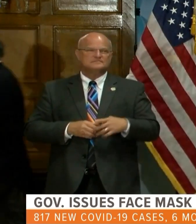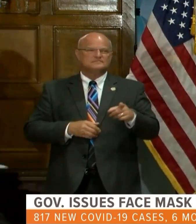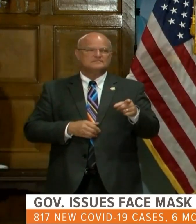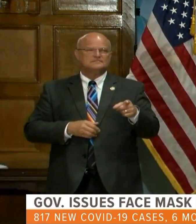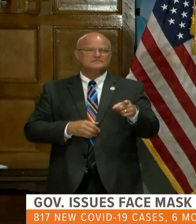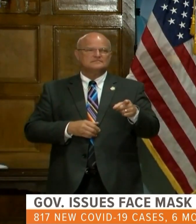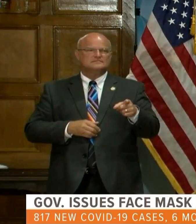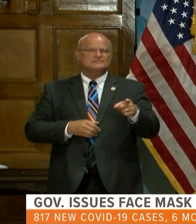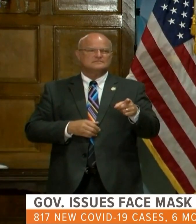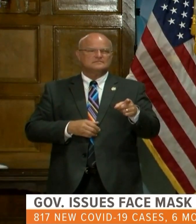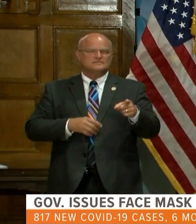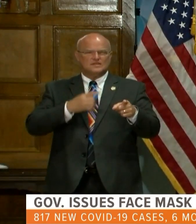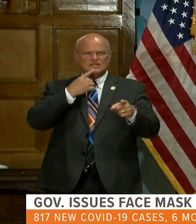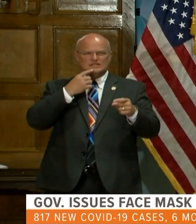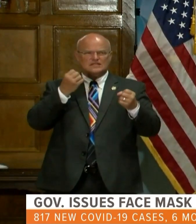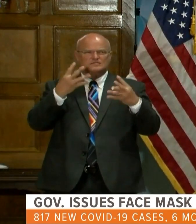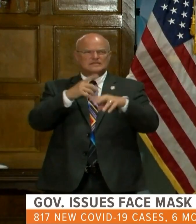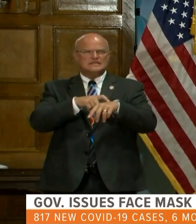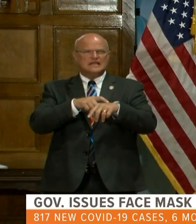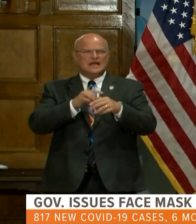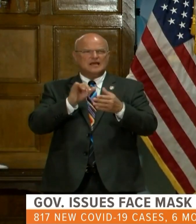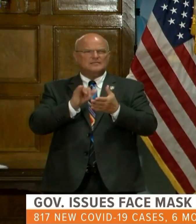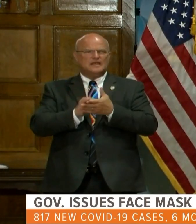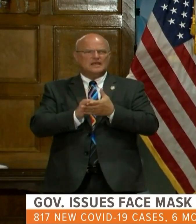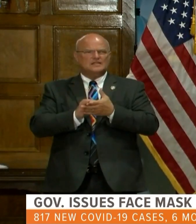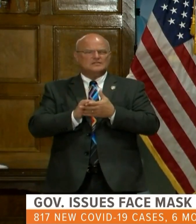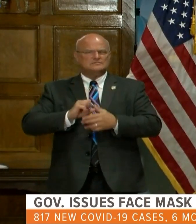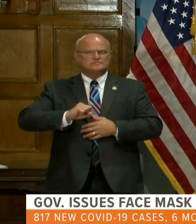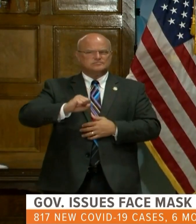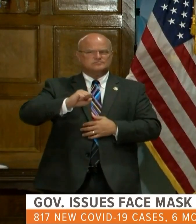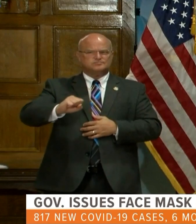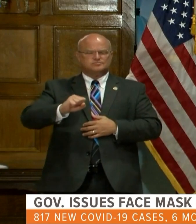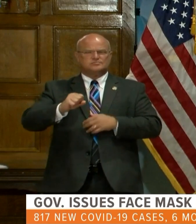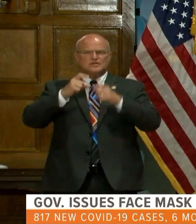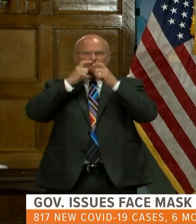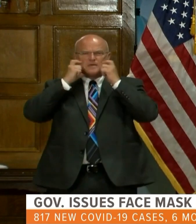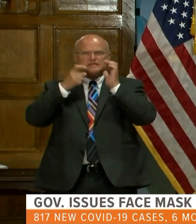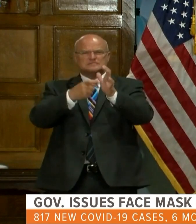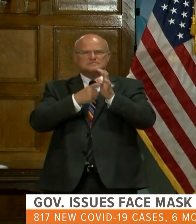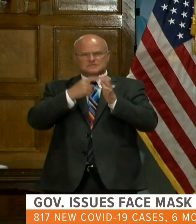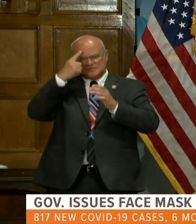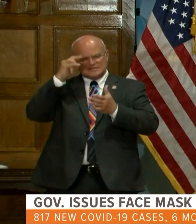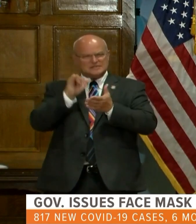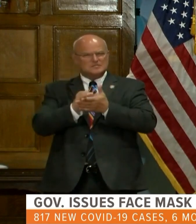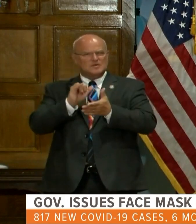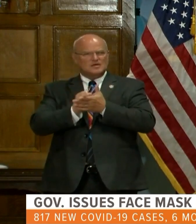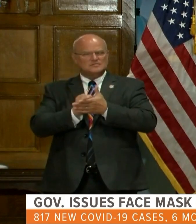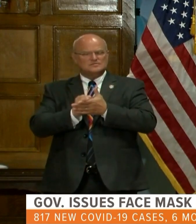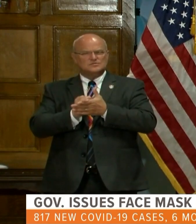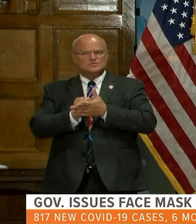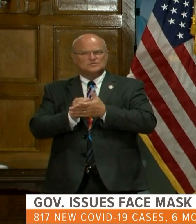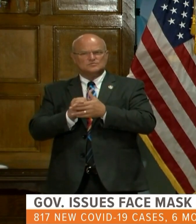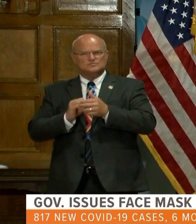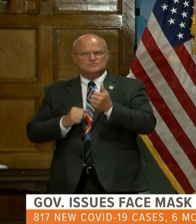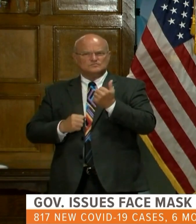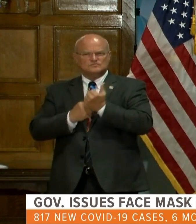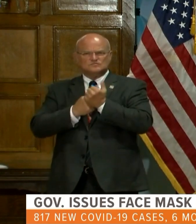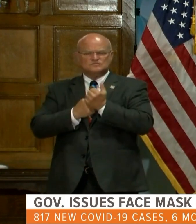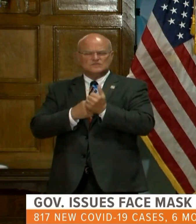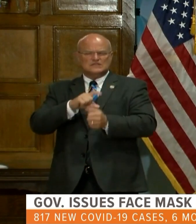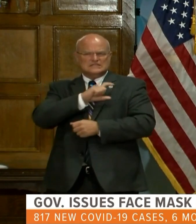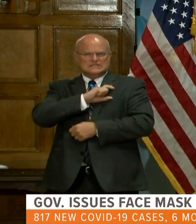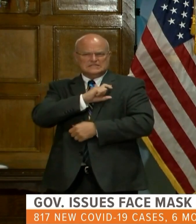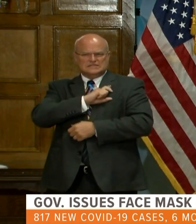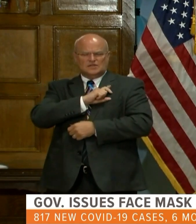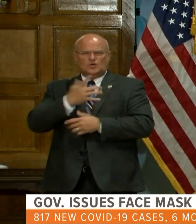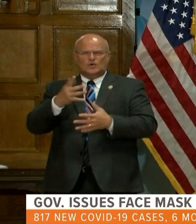Yes. Governor, you said multiple times that you were resisting a mask mandate because it would be impossible to enforce. So what's changed?